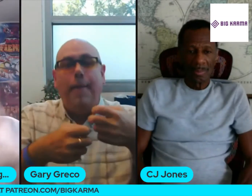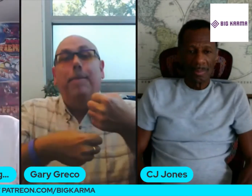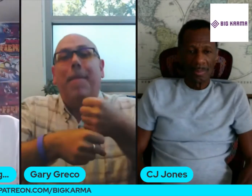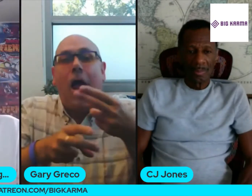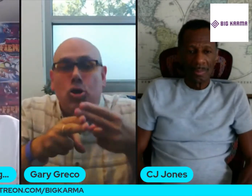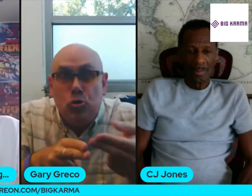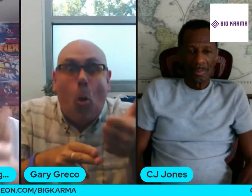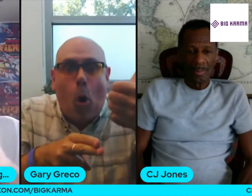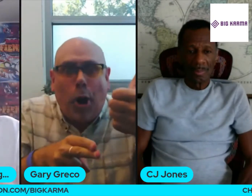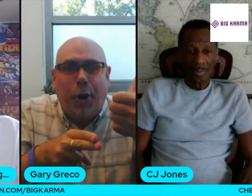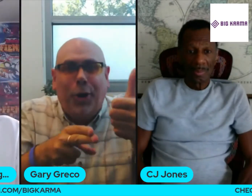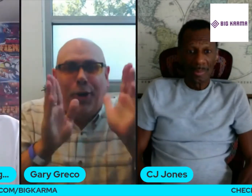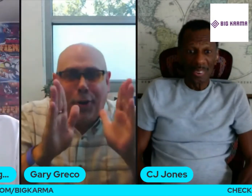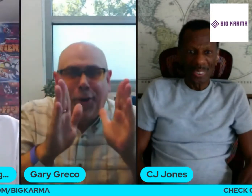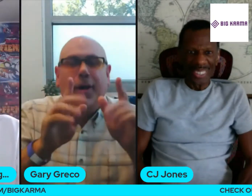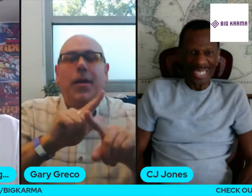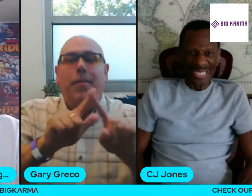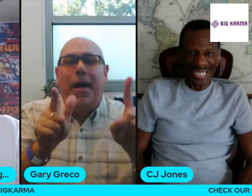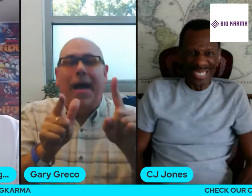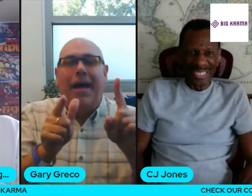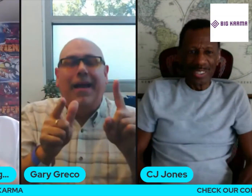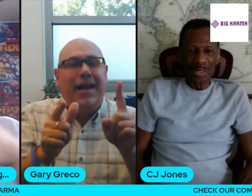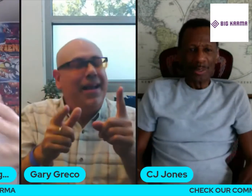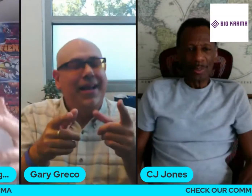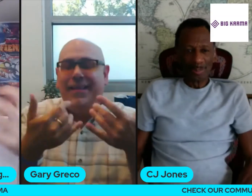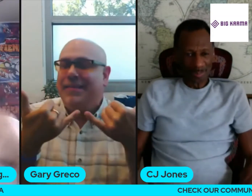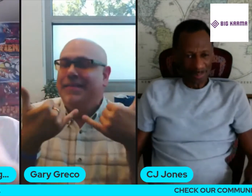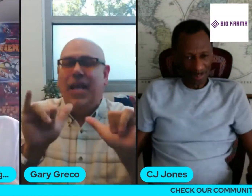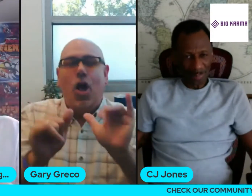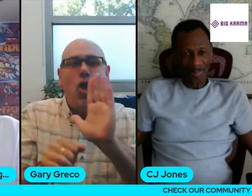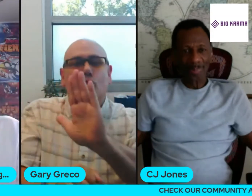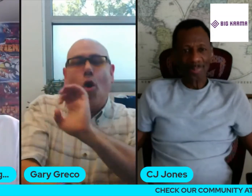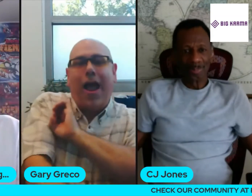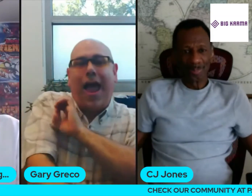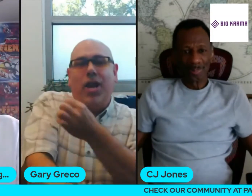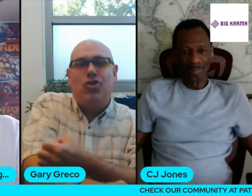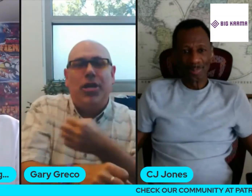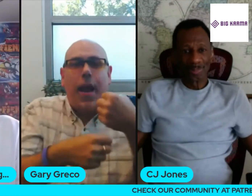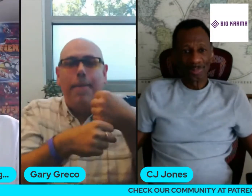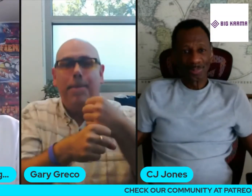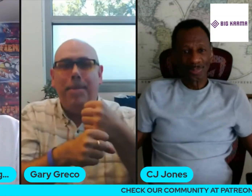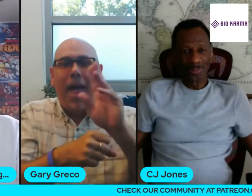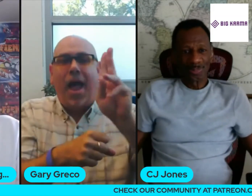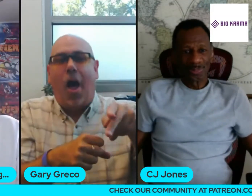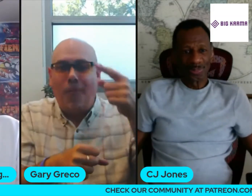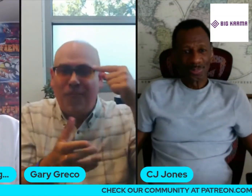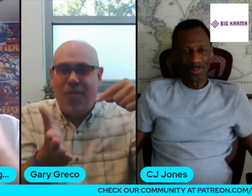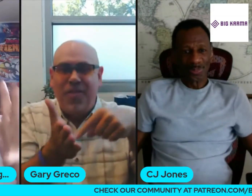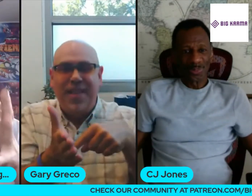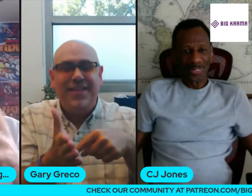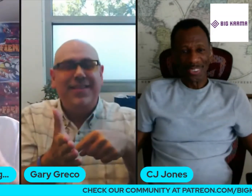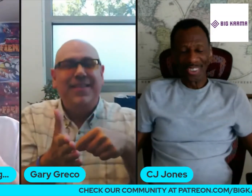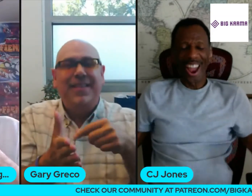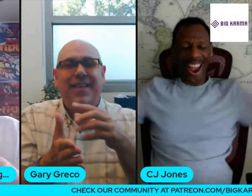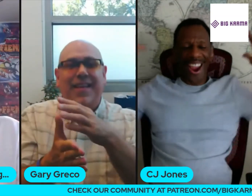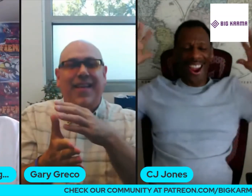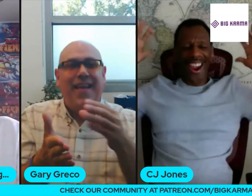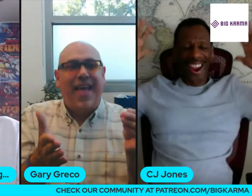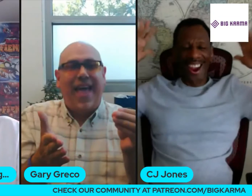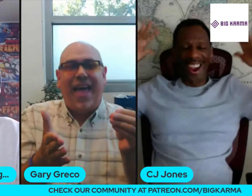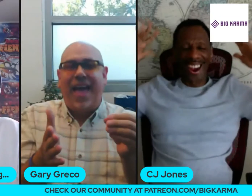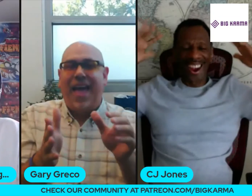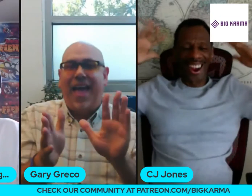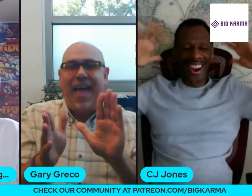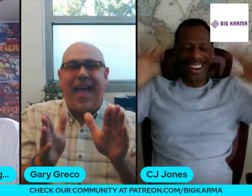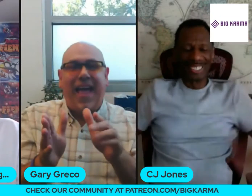energy made up for it, and you filled the room. And I'm sure my mom and the